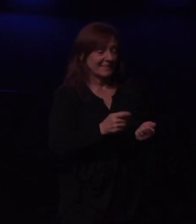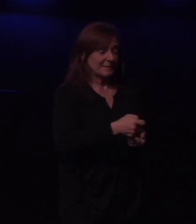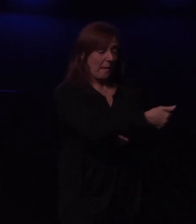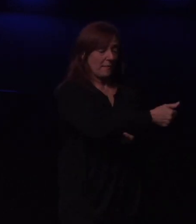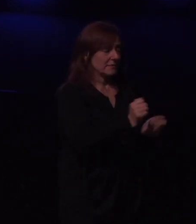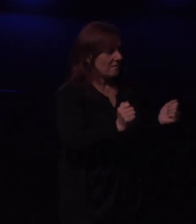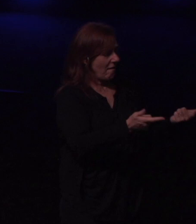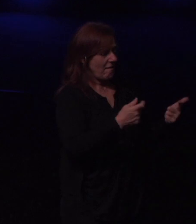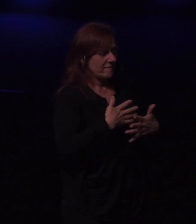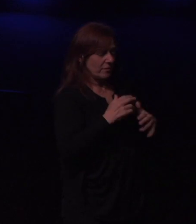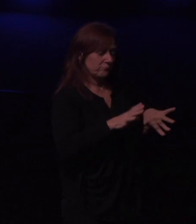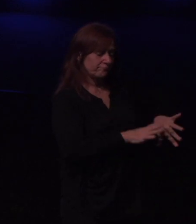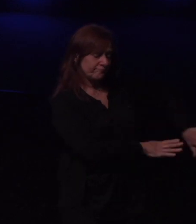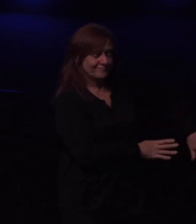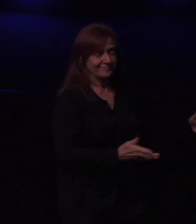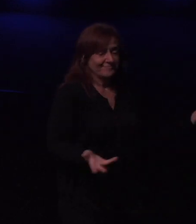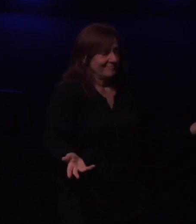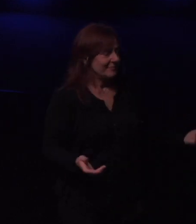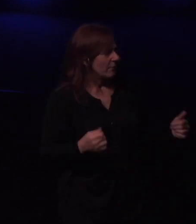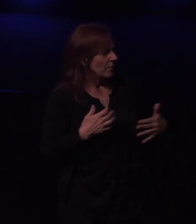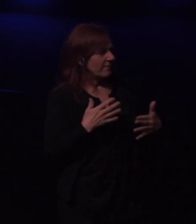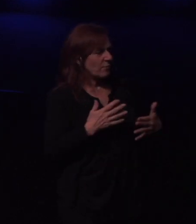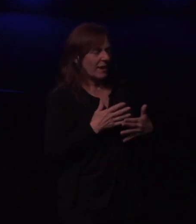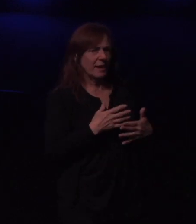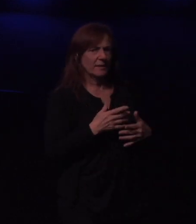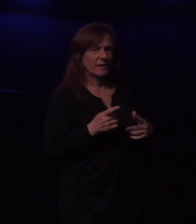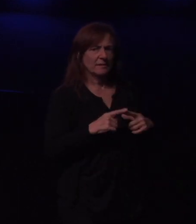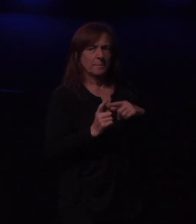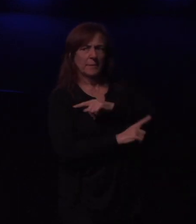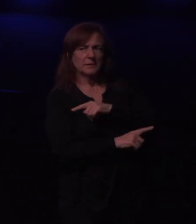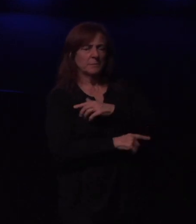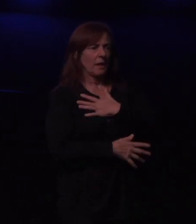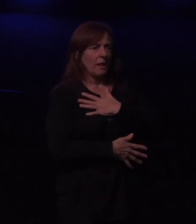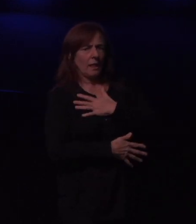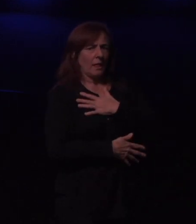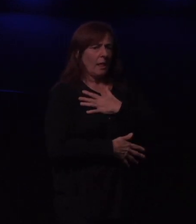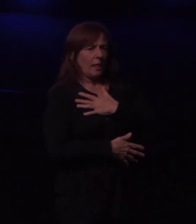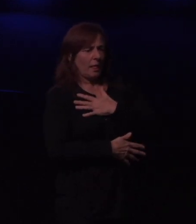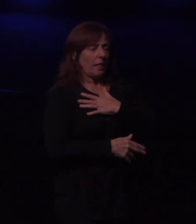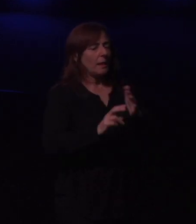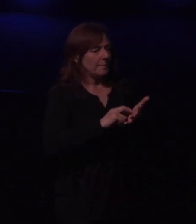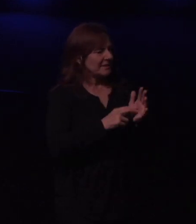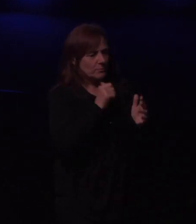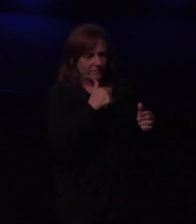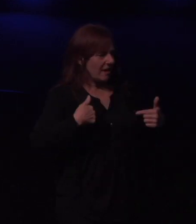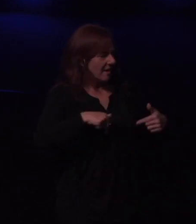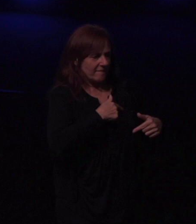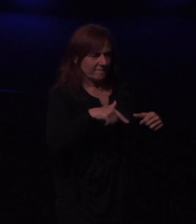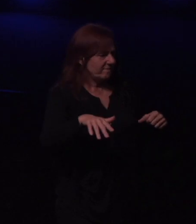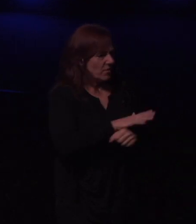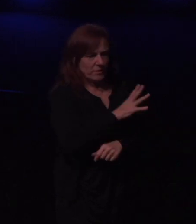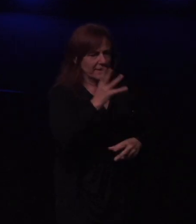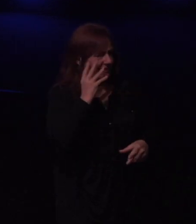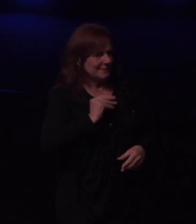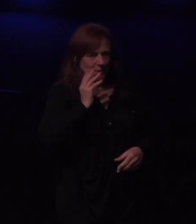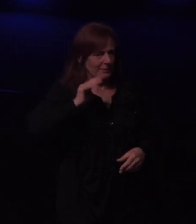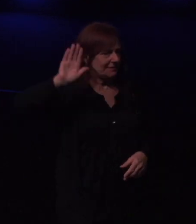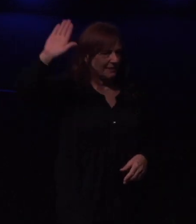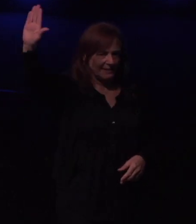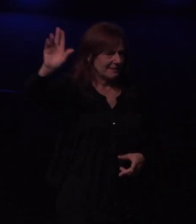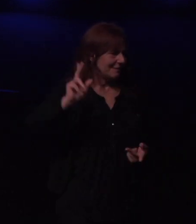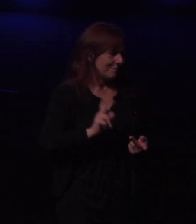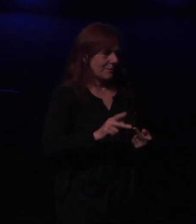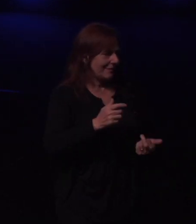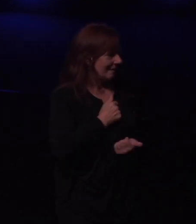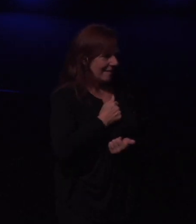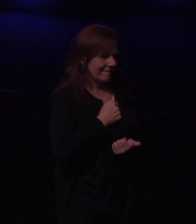all fear. If we're afraid, it's for fear of punishment, and this shows that we have not fully experienced his